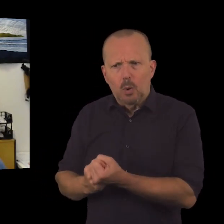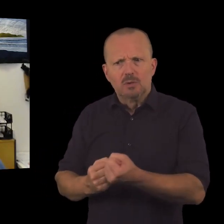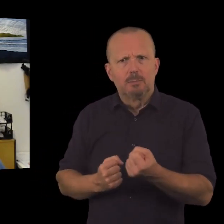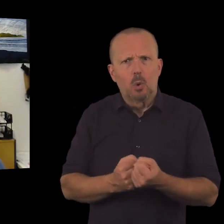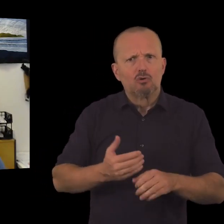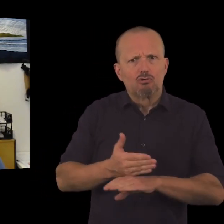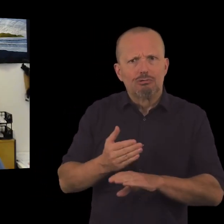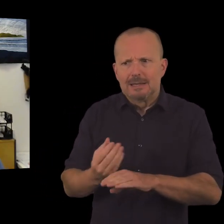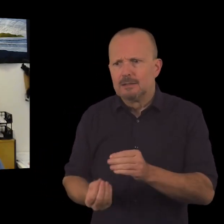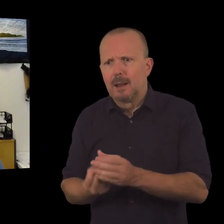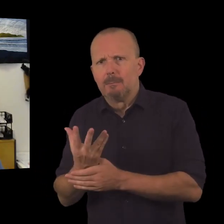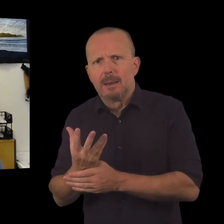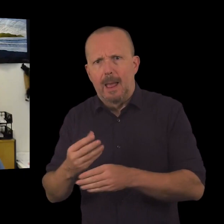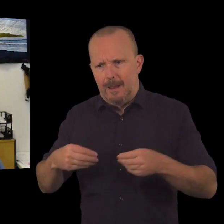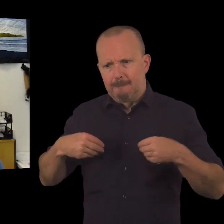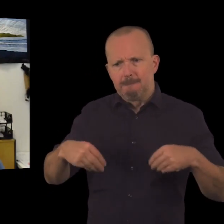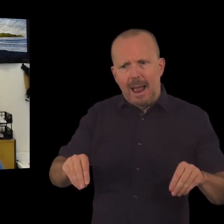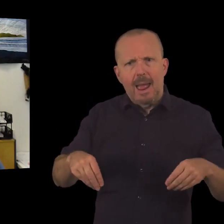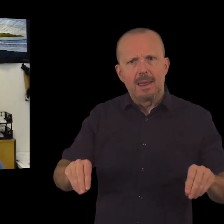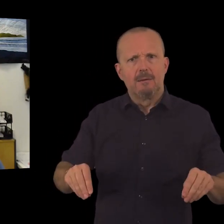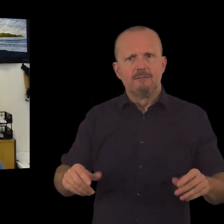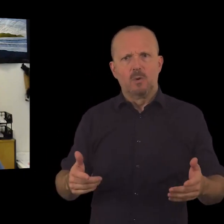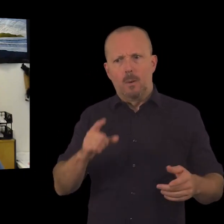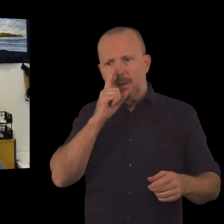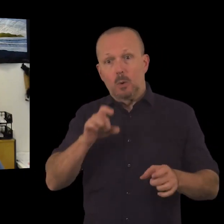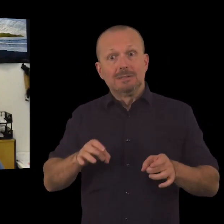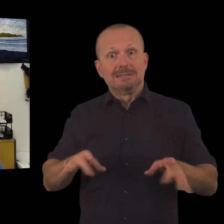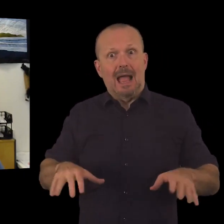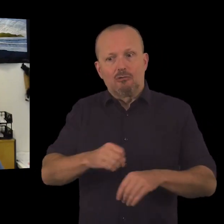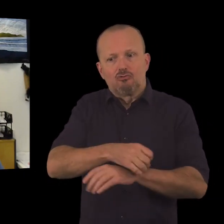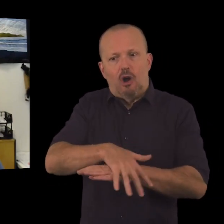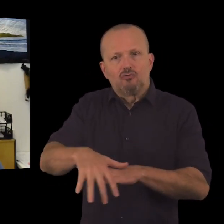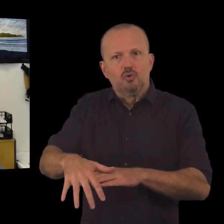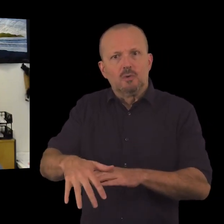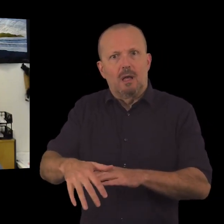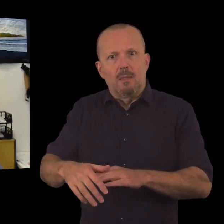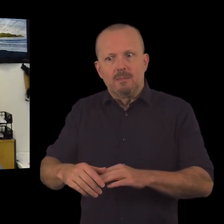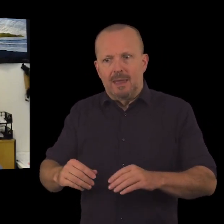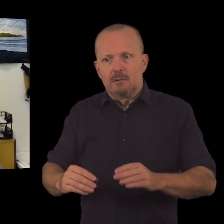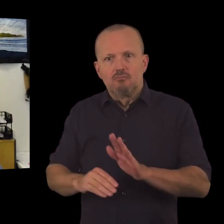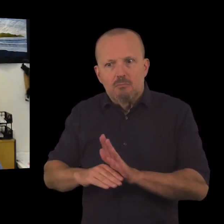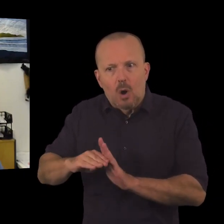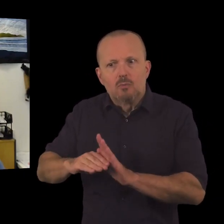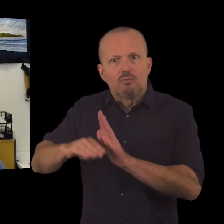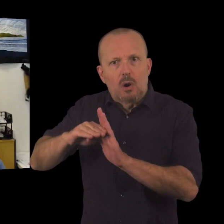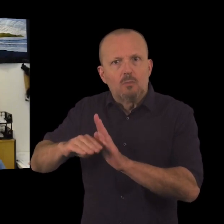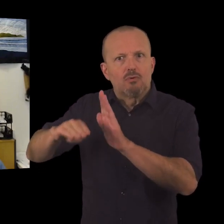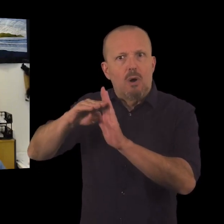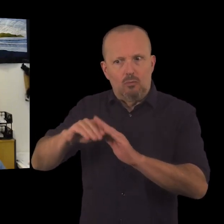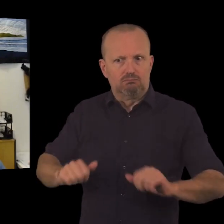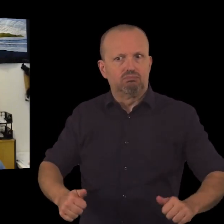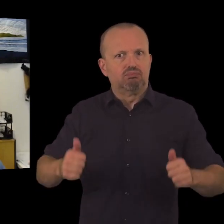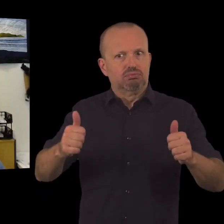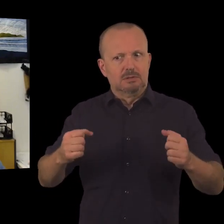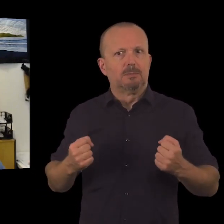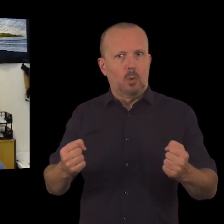for teachers, actors, dancers who've come up through the ranks. This makes me think of the talk by Angel